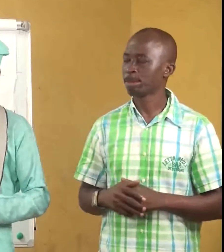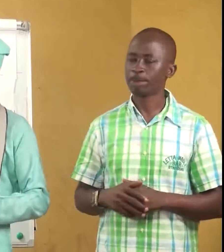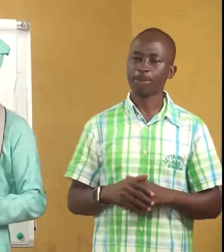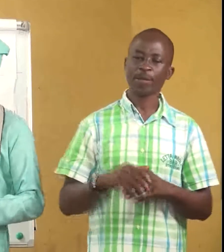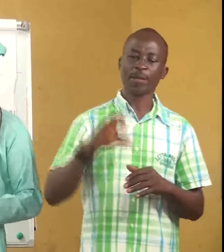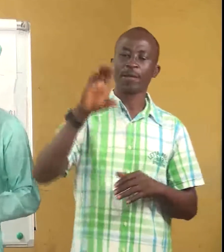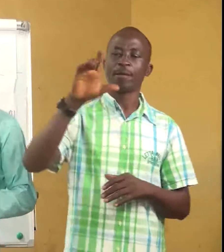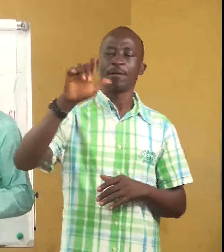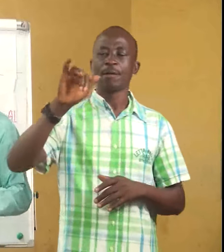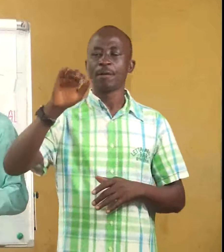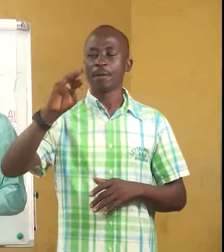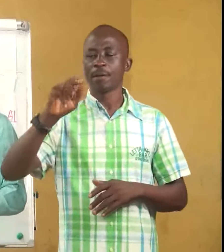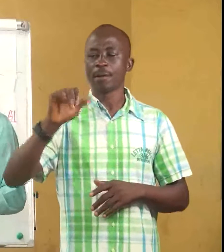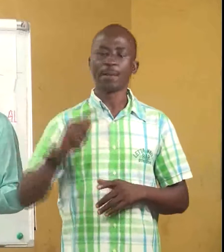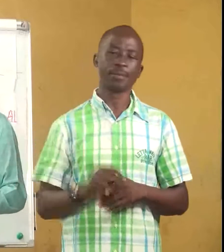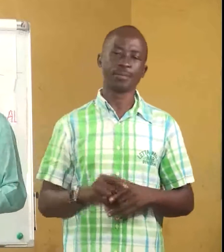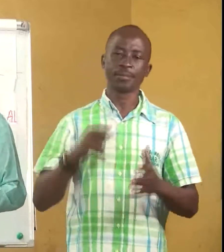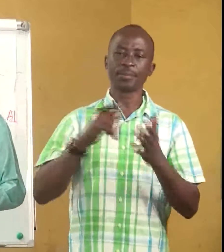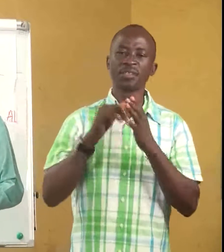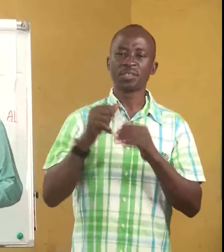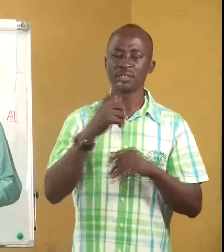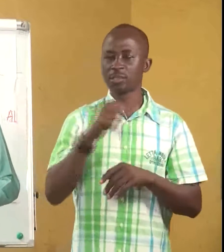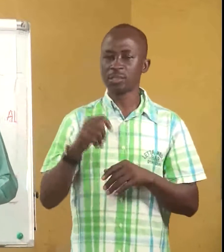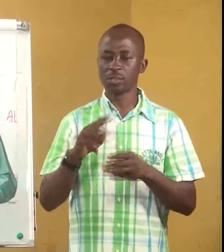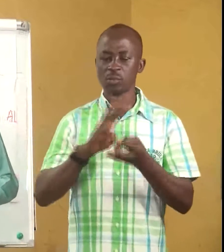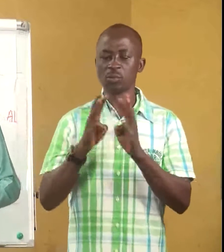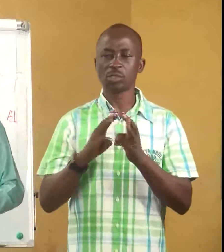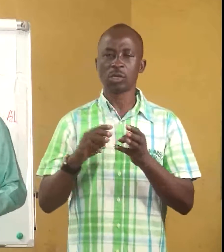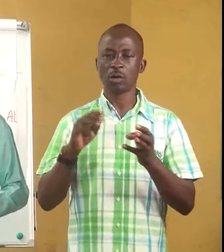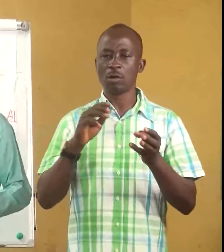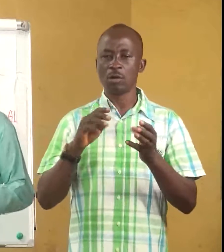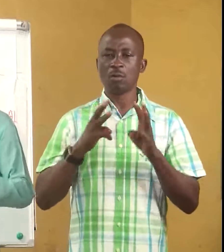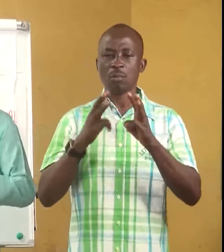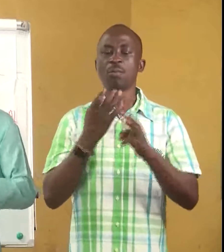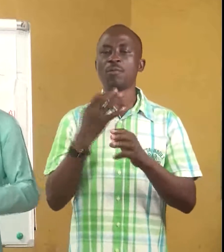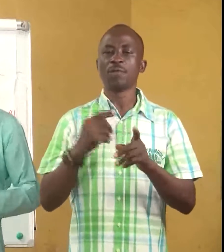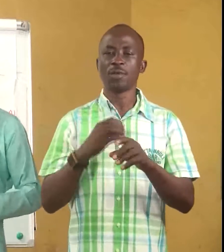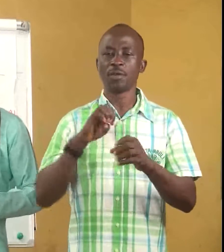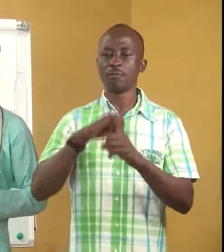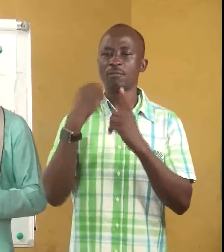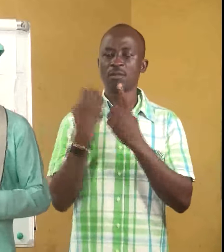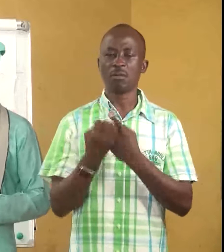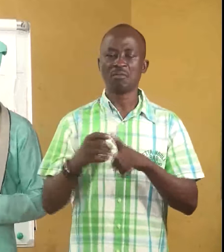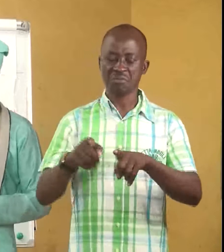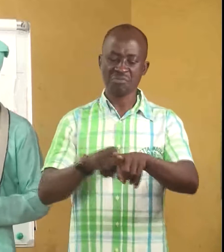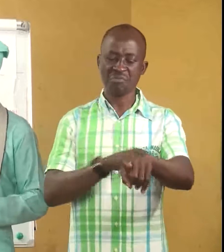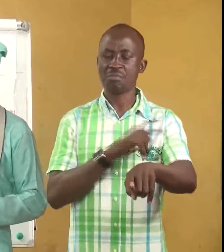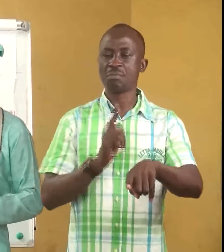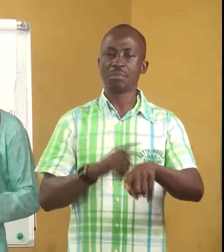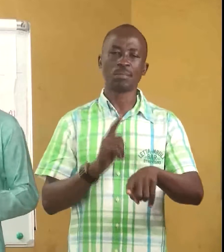Climate. This is the average weather condition of the environment over a long period of